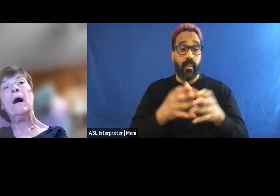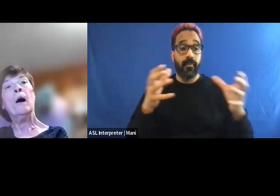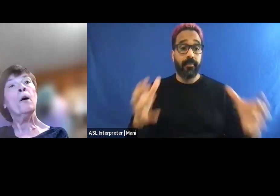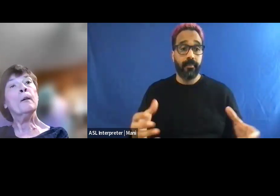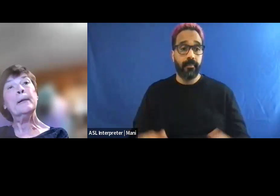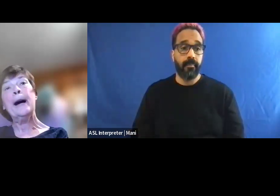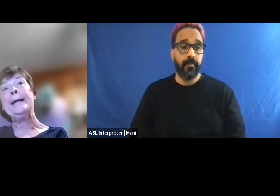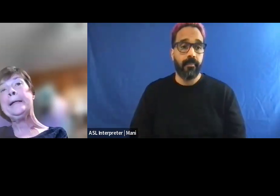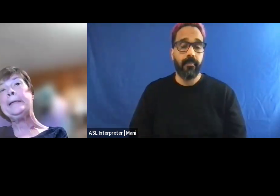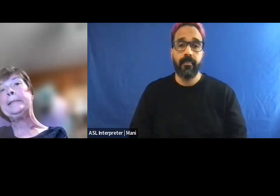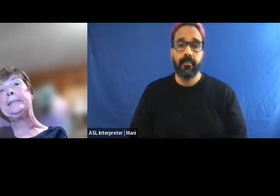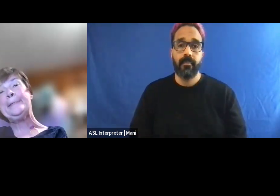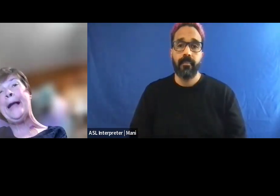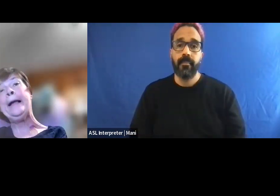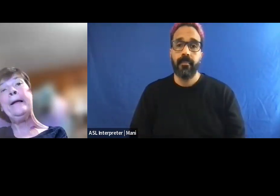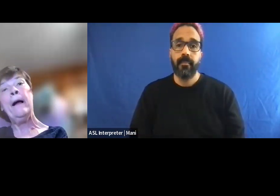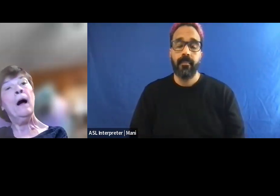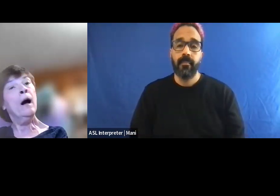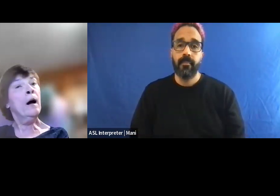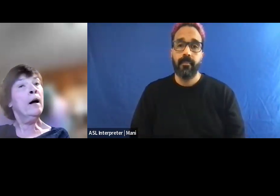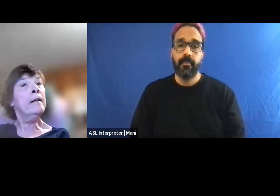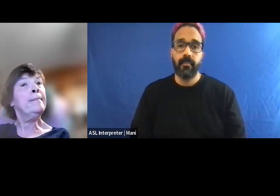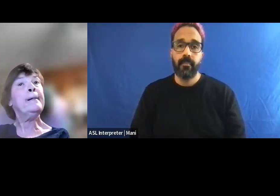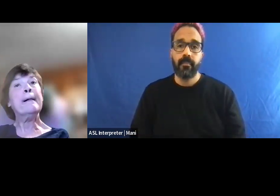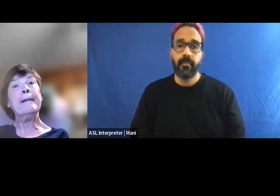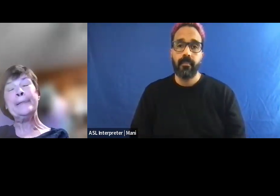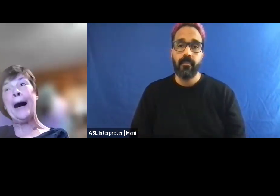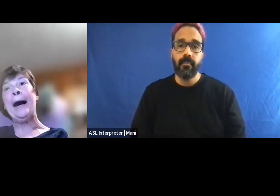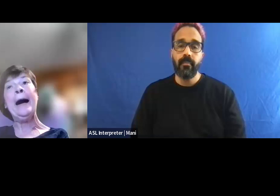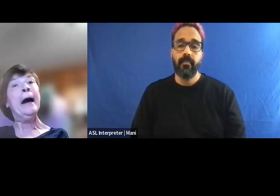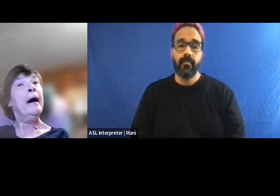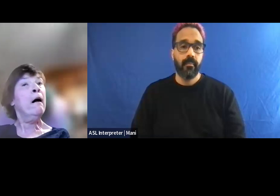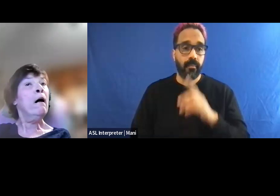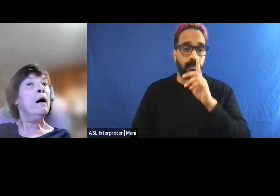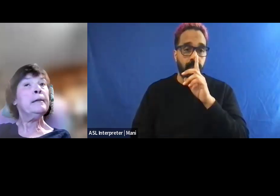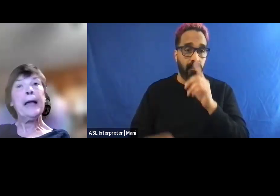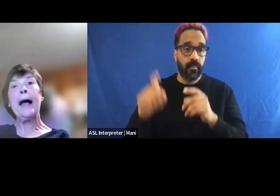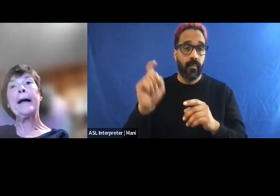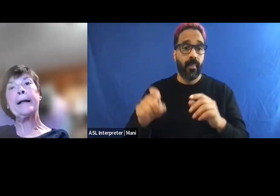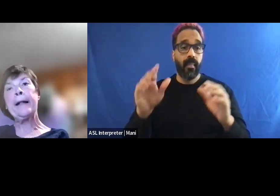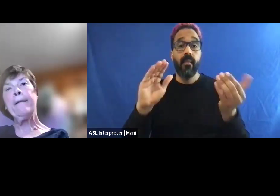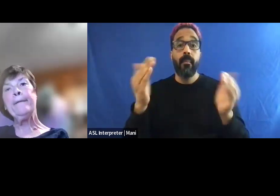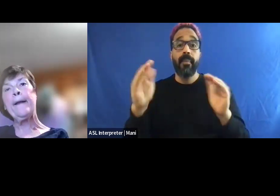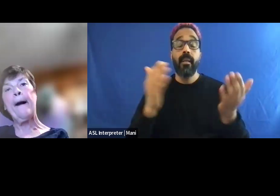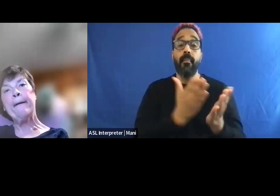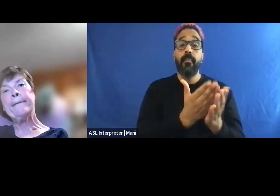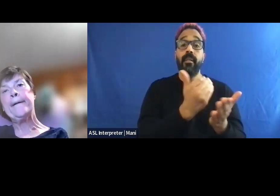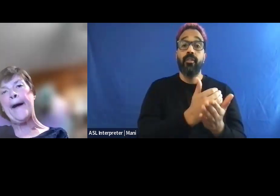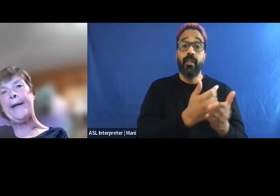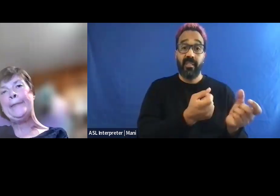to what you spent so far, that can